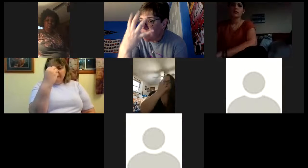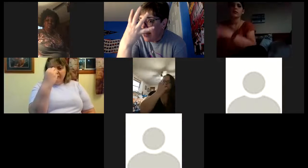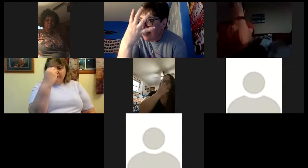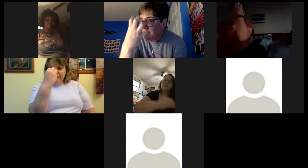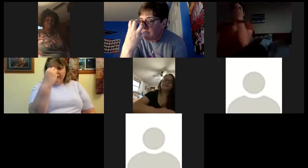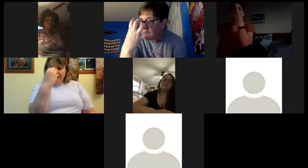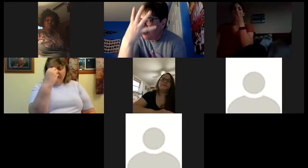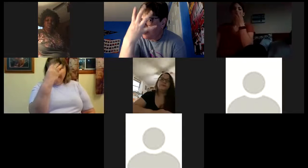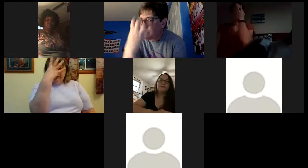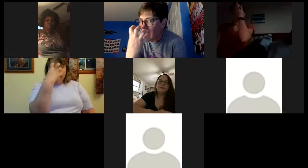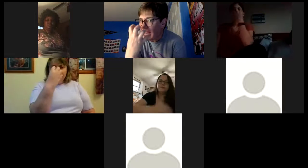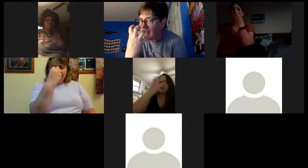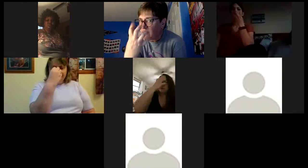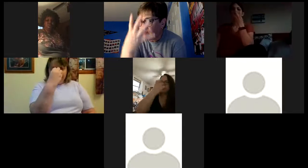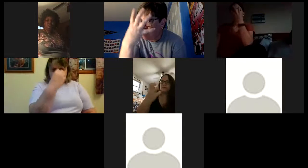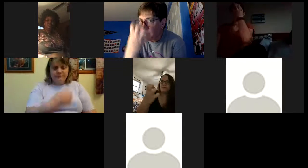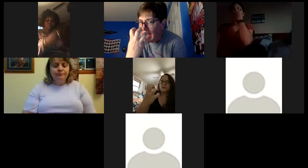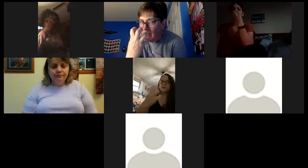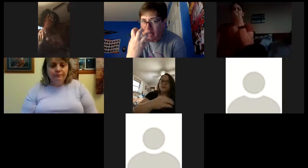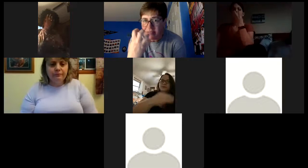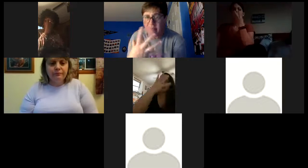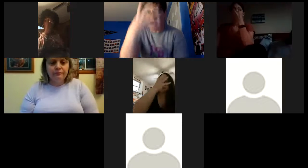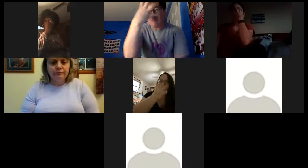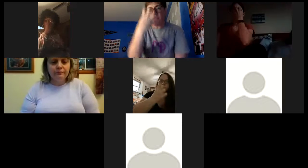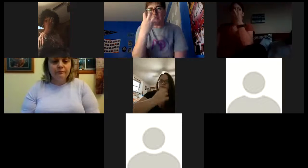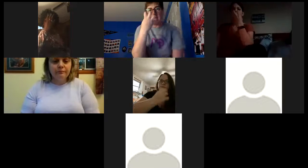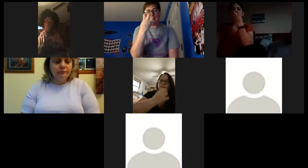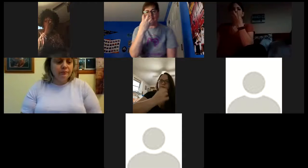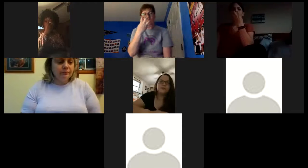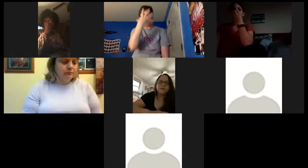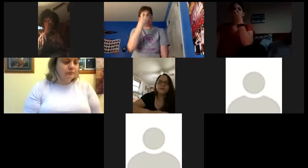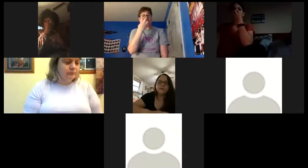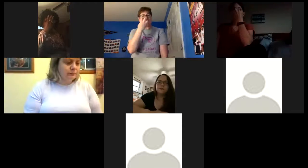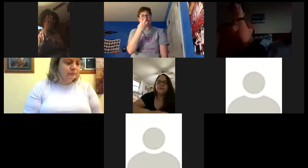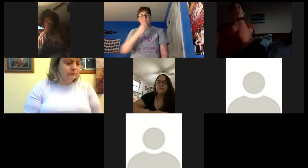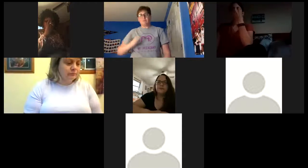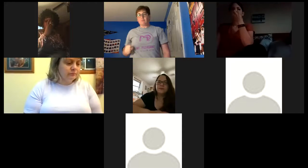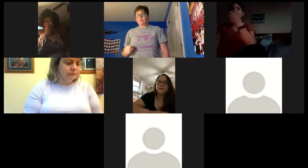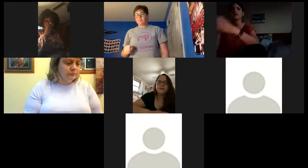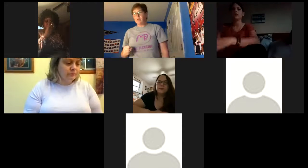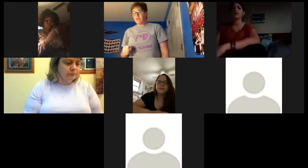scrunch your hand. You're just mad. You're mad about something. You're mad.